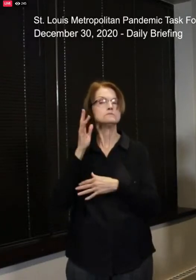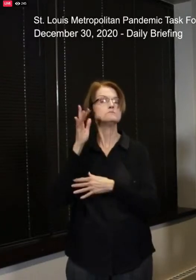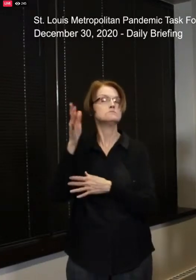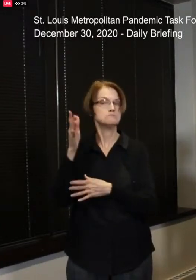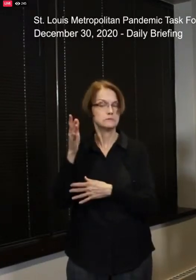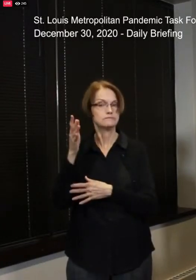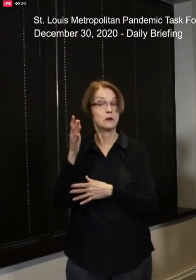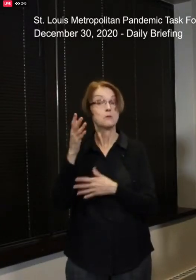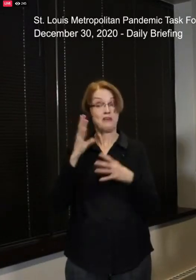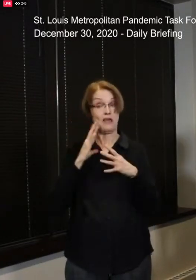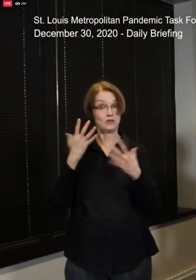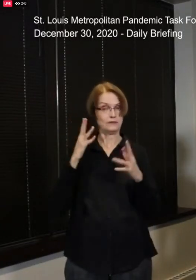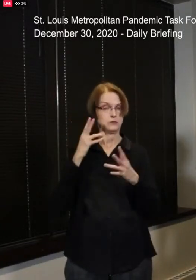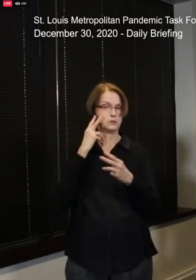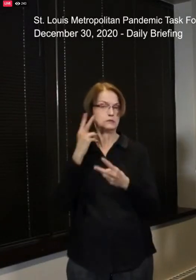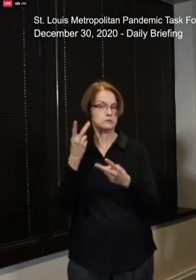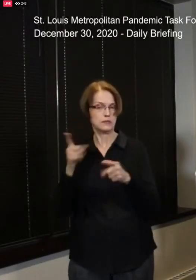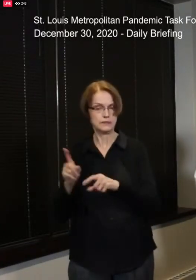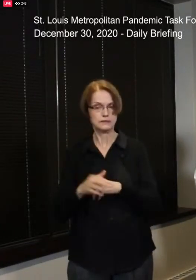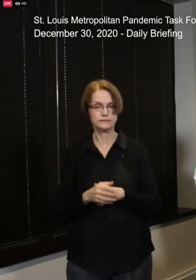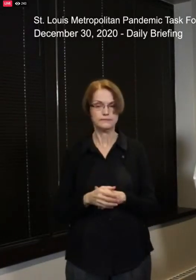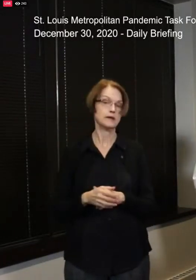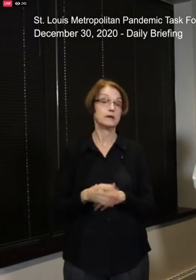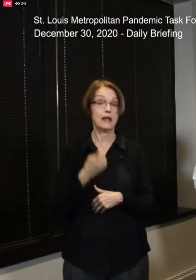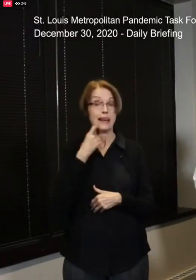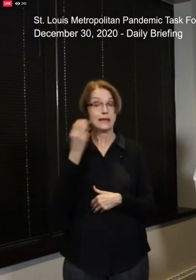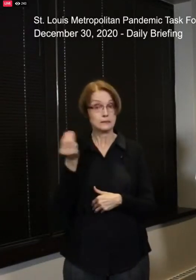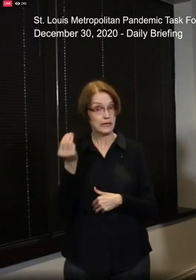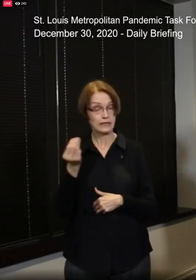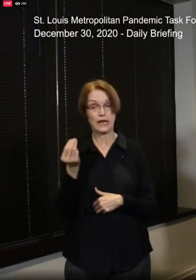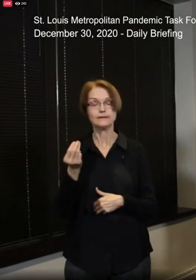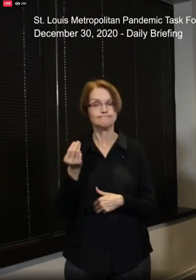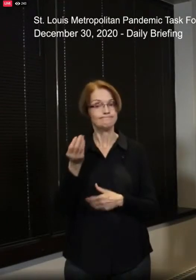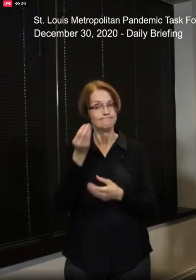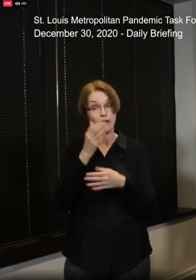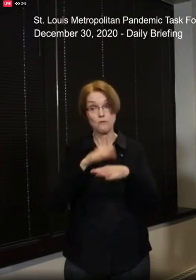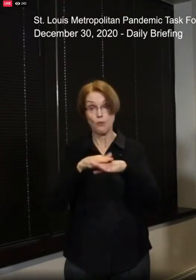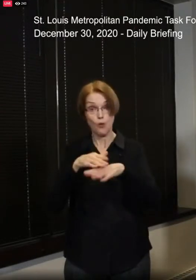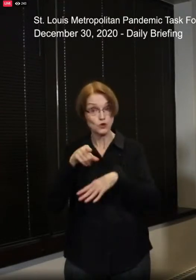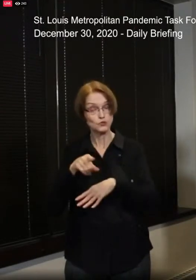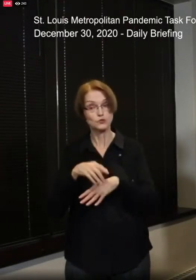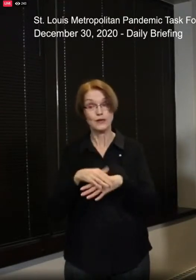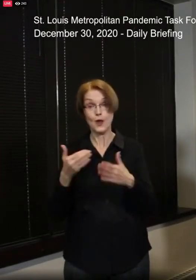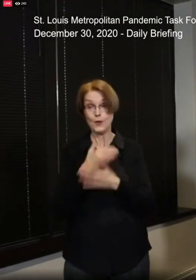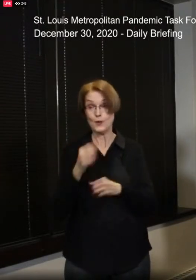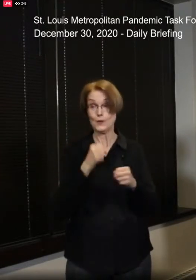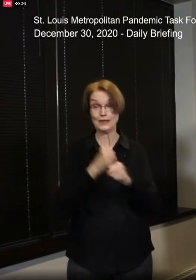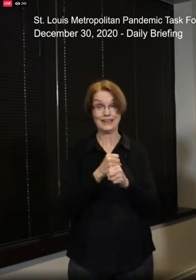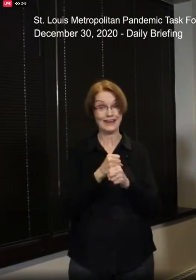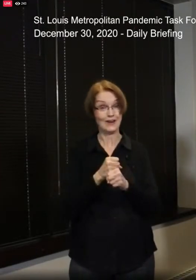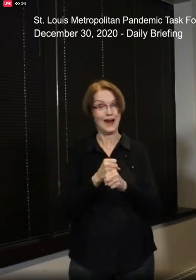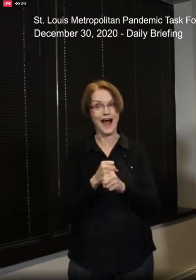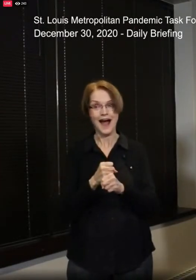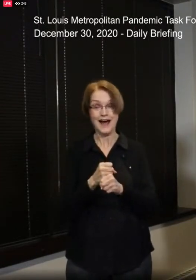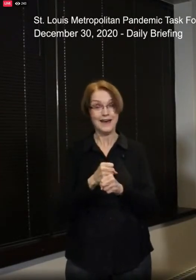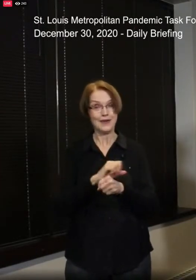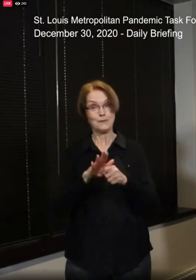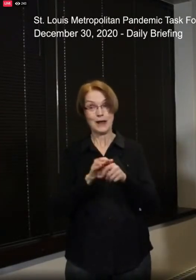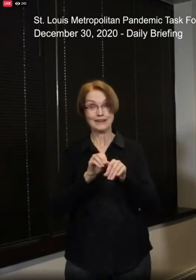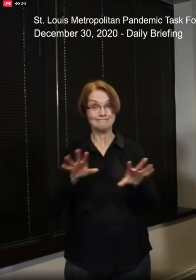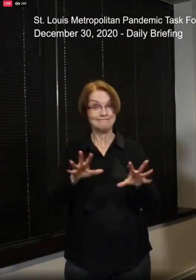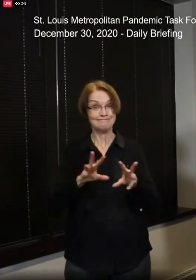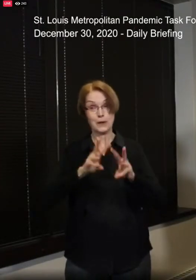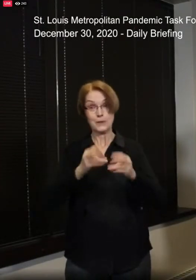So as I said on Monday, this pandemic is not going to end just because we are entering the new year. The situation in our hospitals